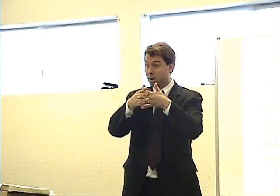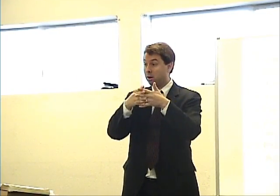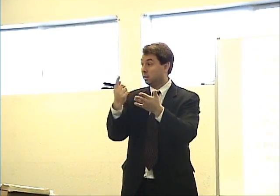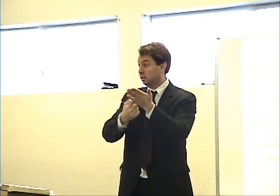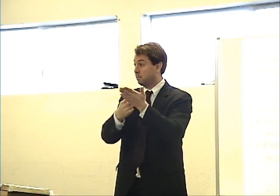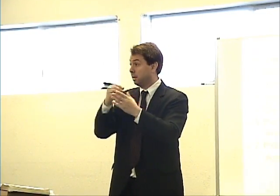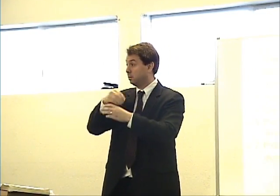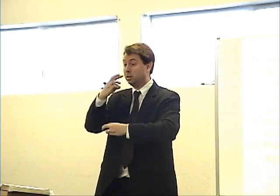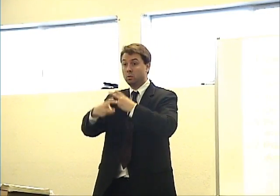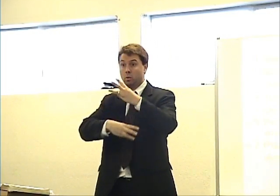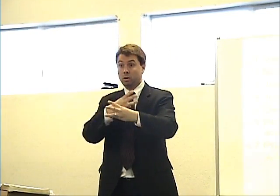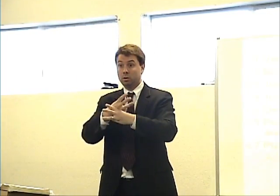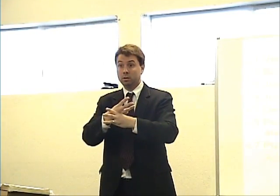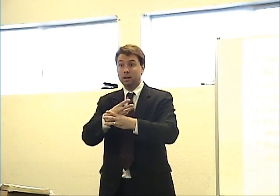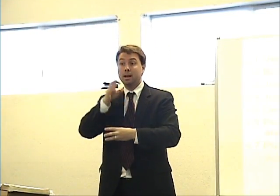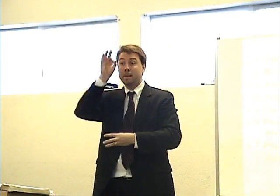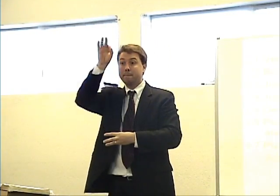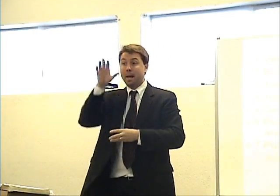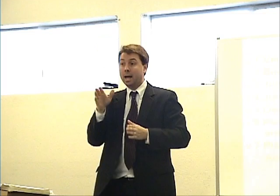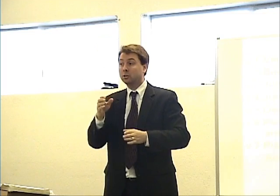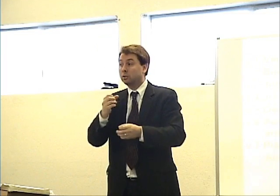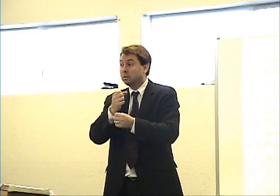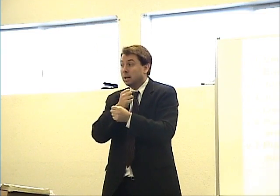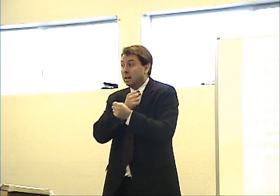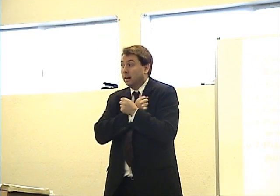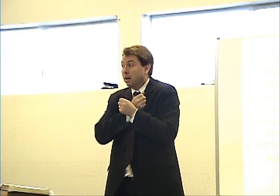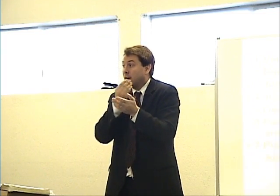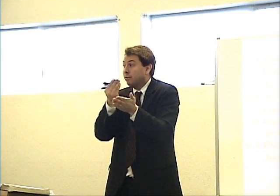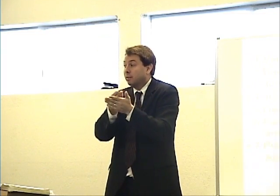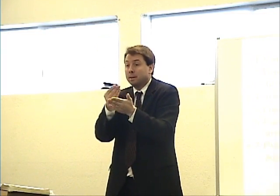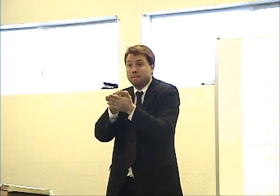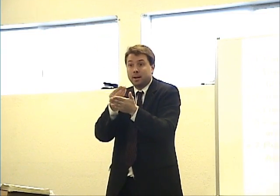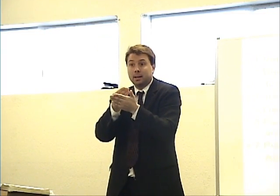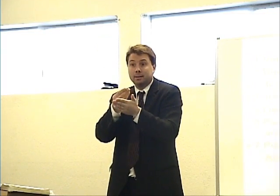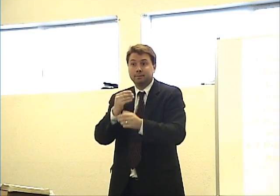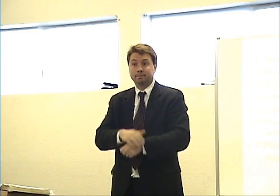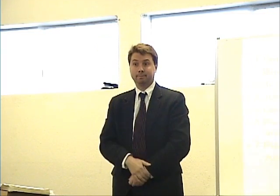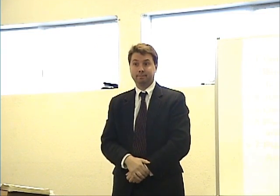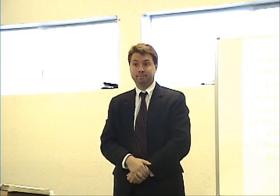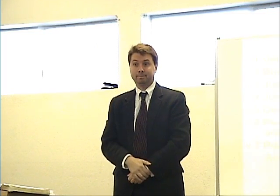America, sometimes in the world, pastors love money.